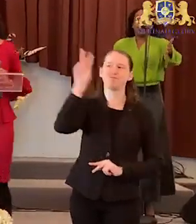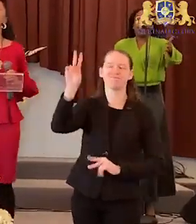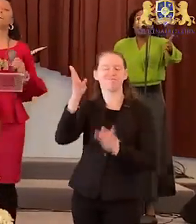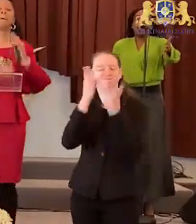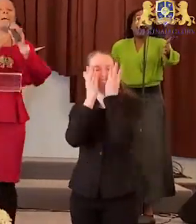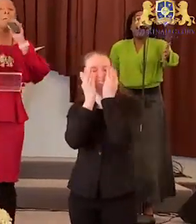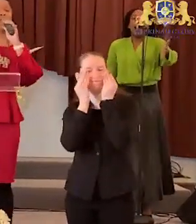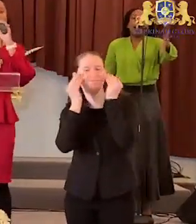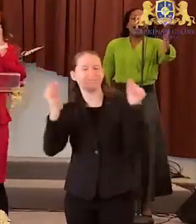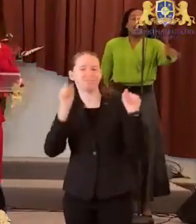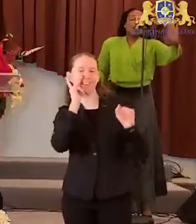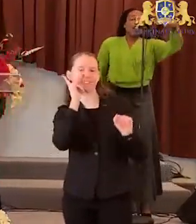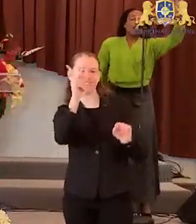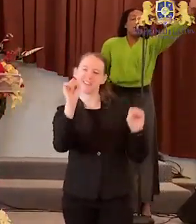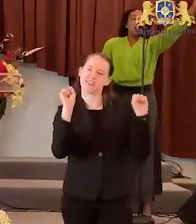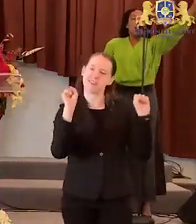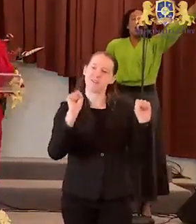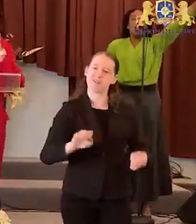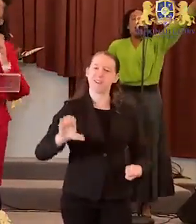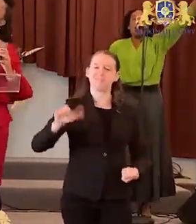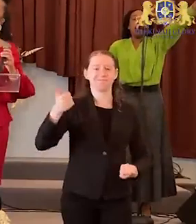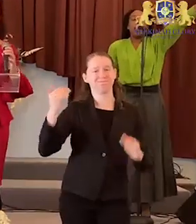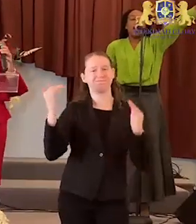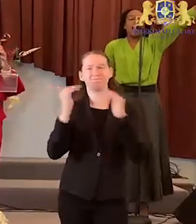open the eyes of the blind,